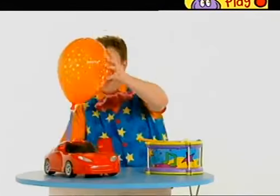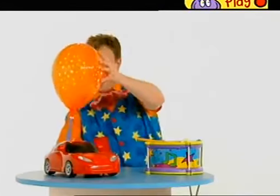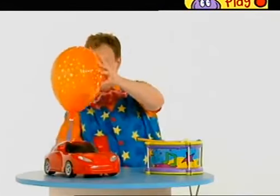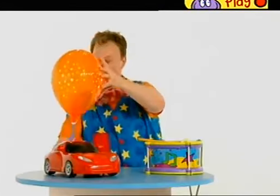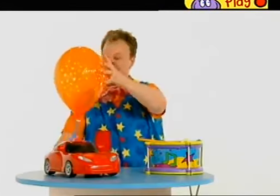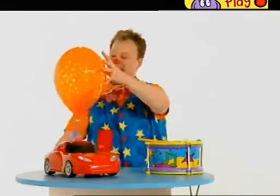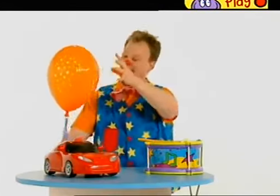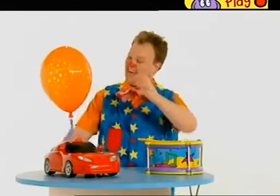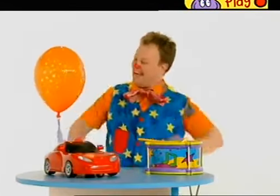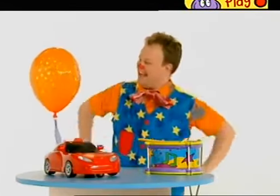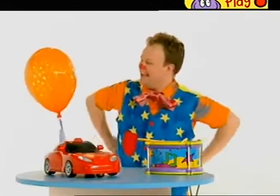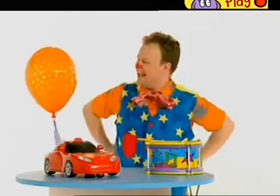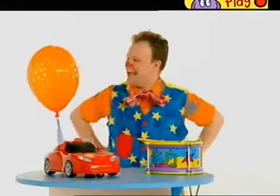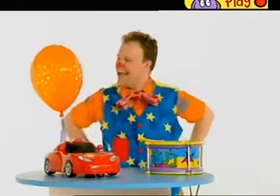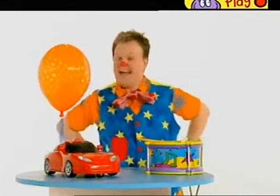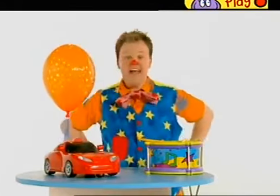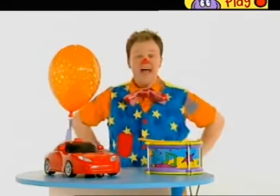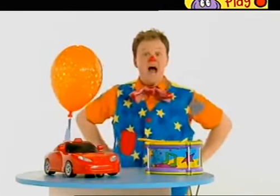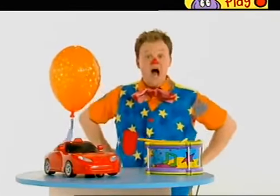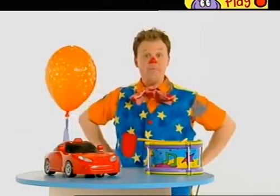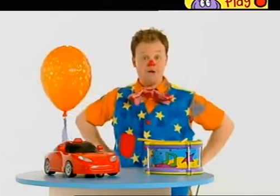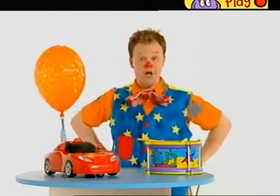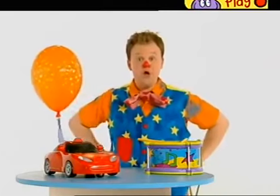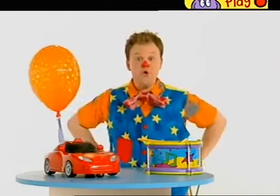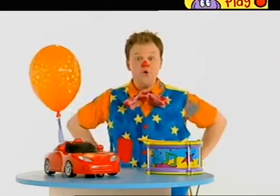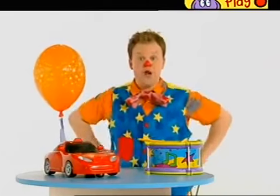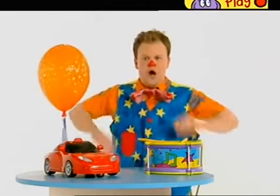Ooh. What's that, Mr. Tumble? A balloon!